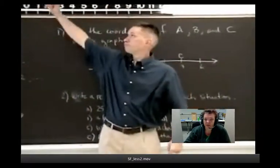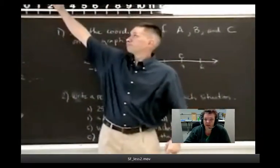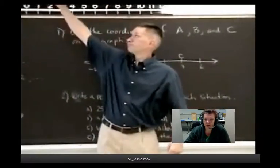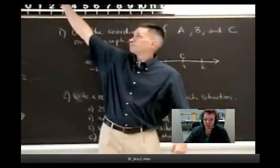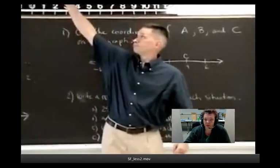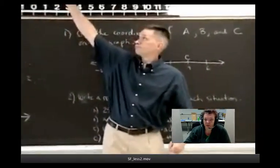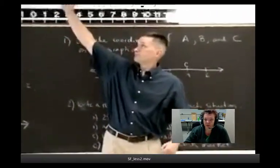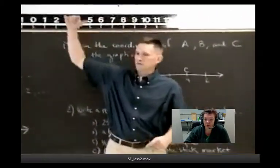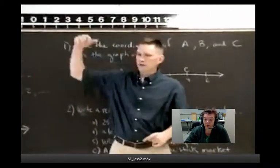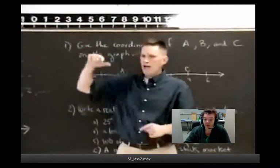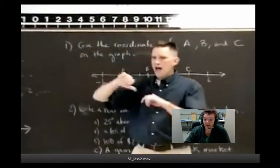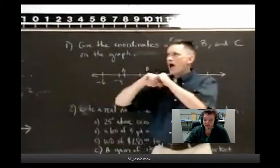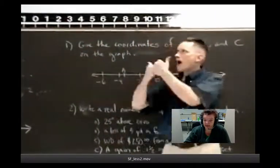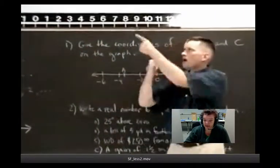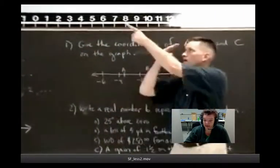Right, like when planes fly in,